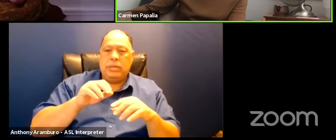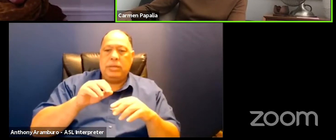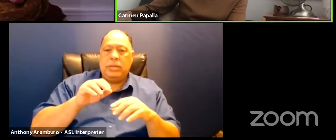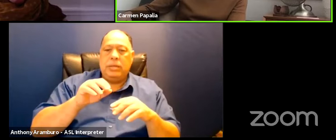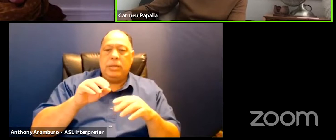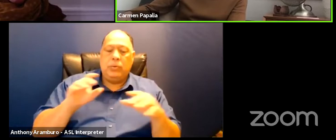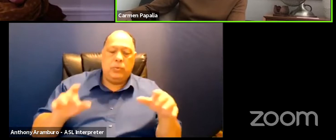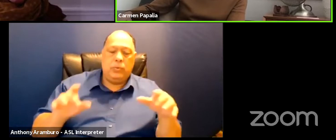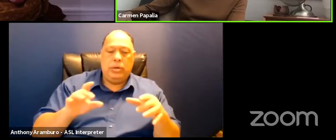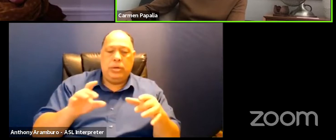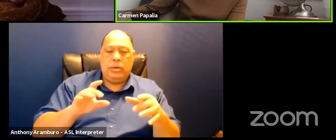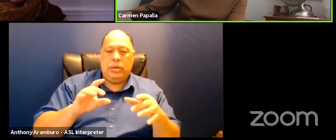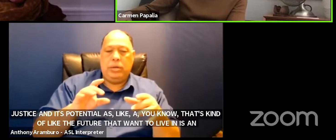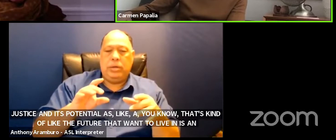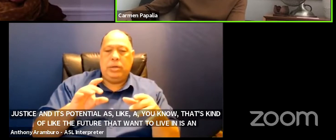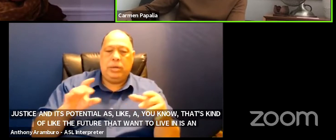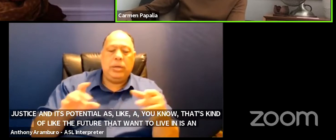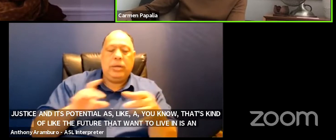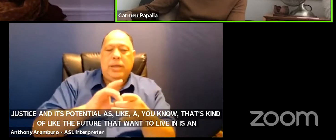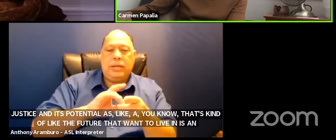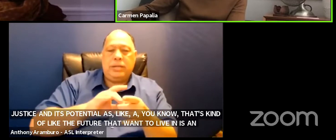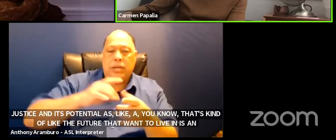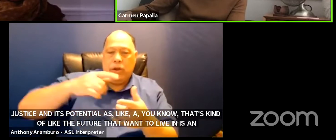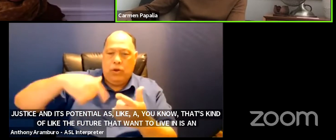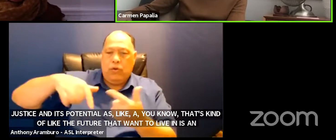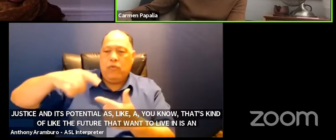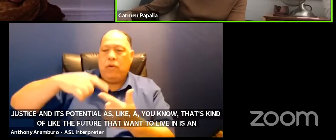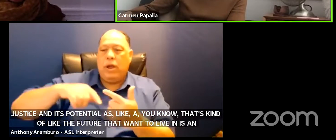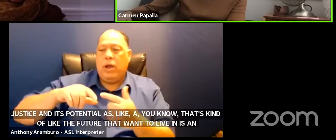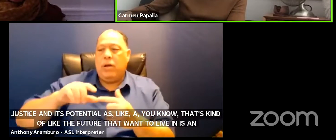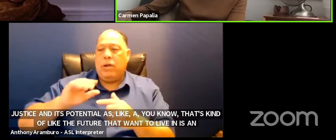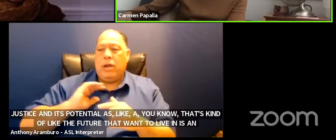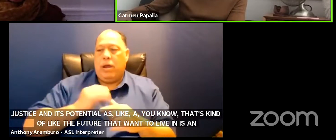connect. We are connecting around our own care needs,